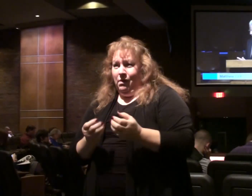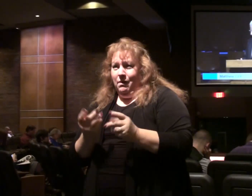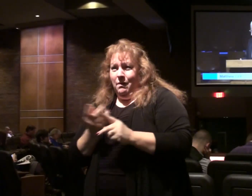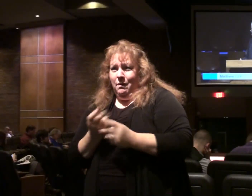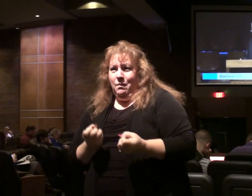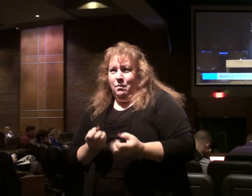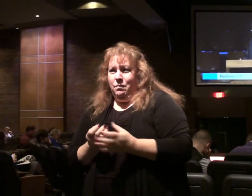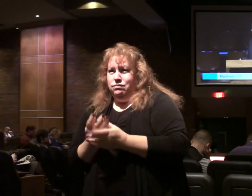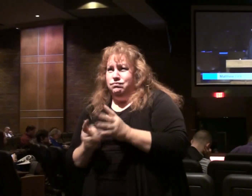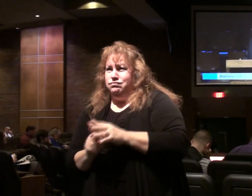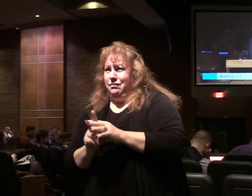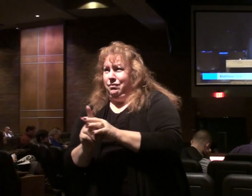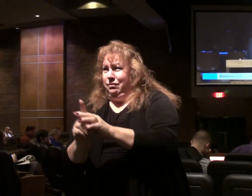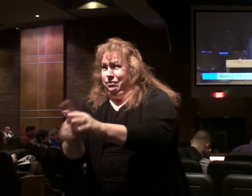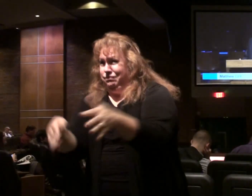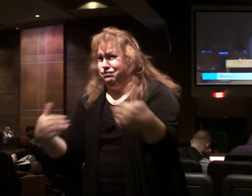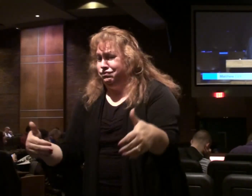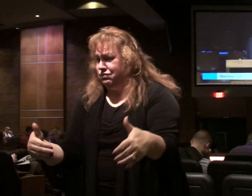him hear.